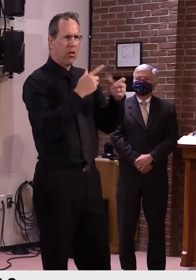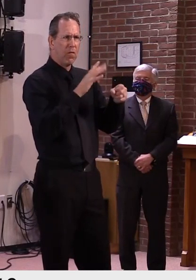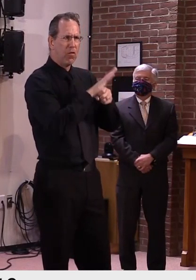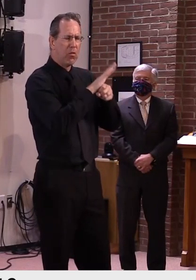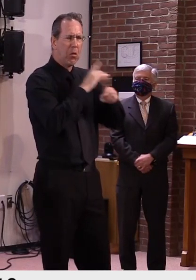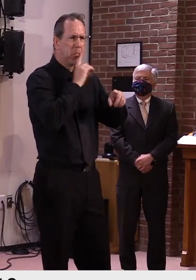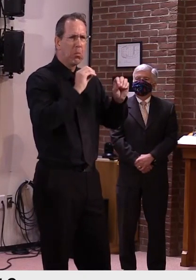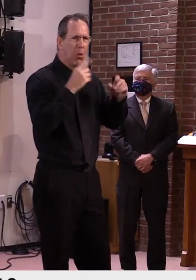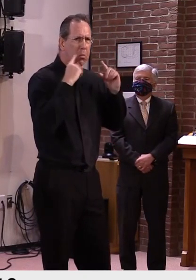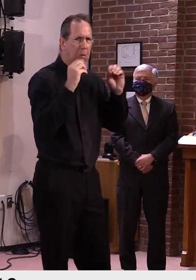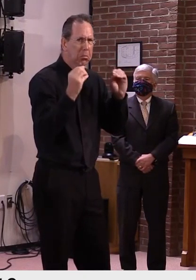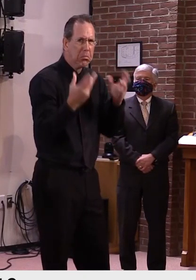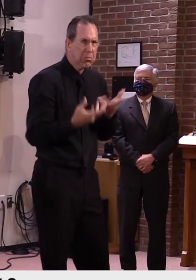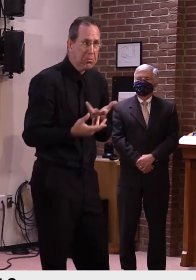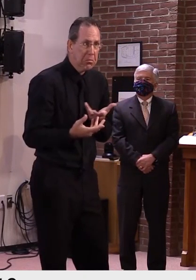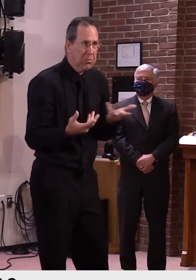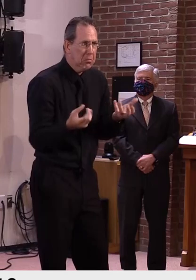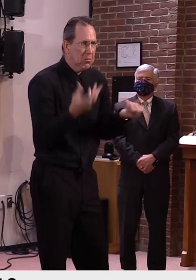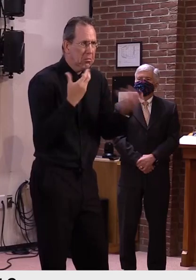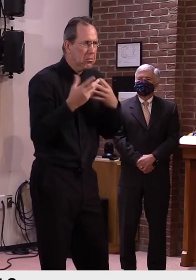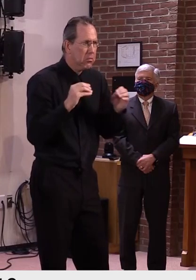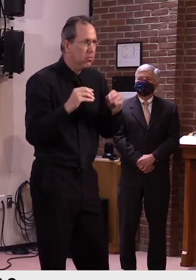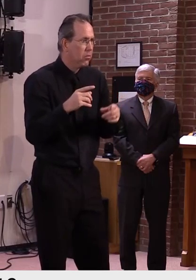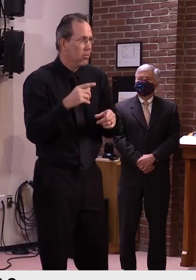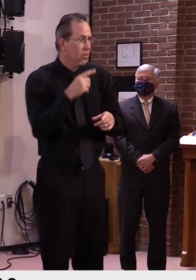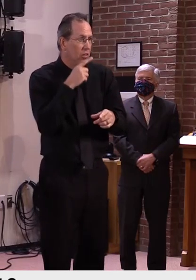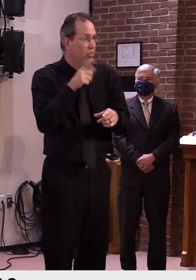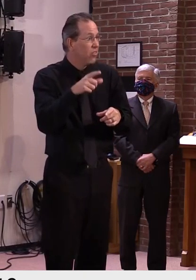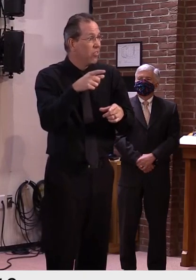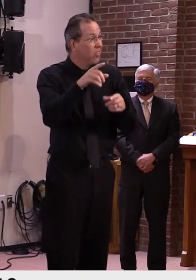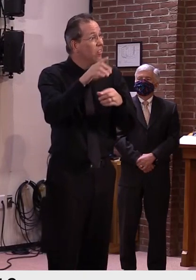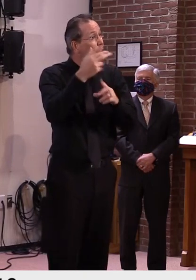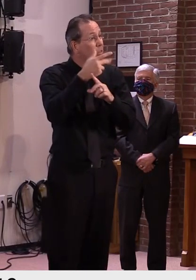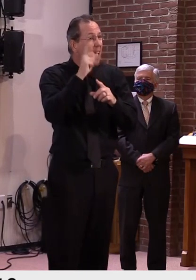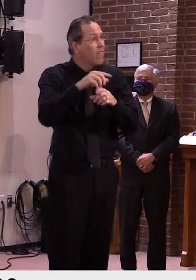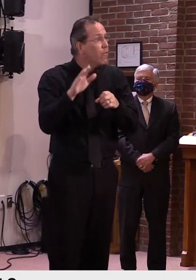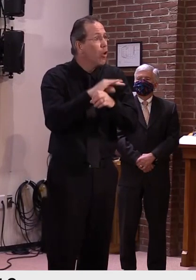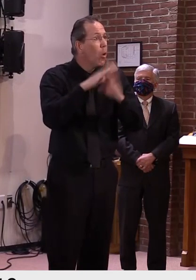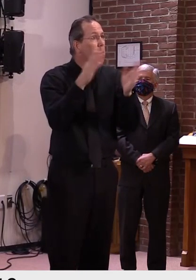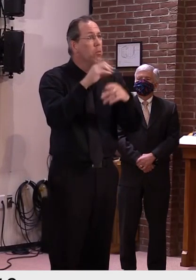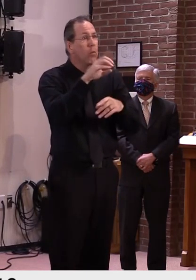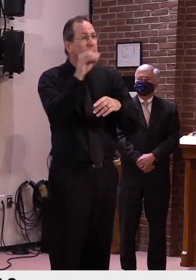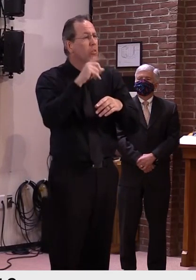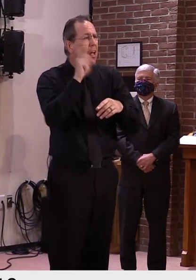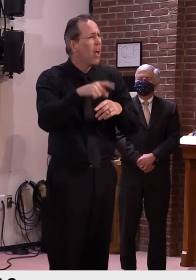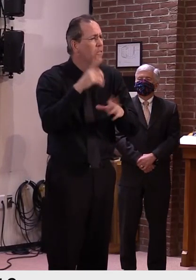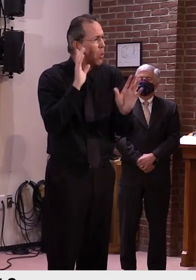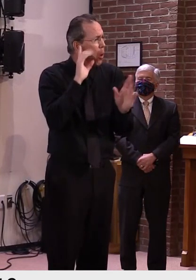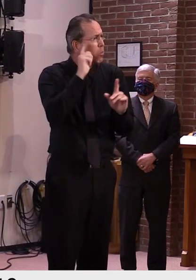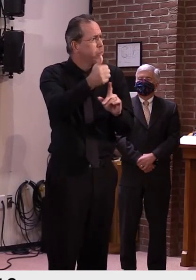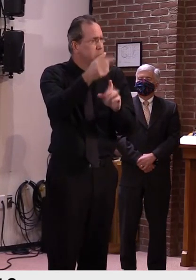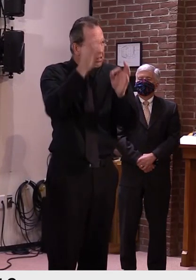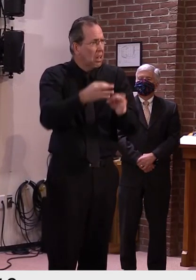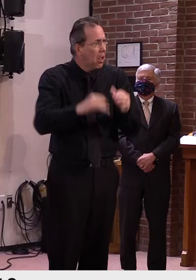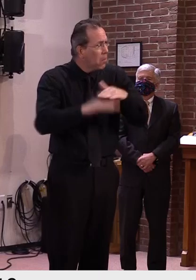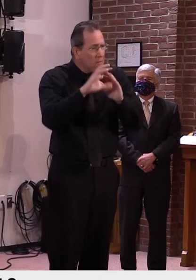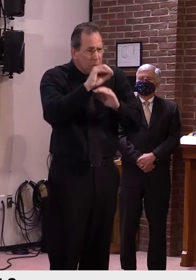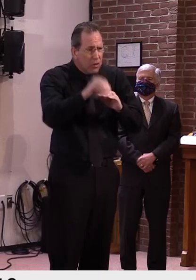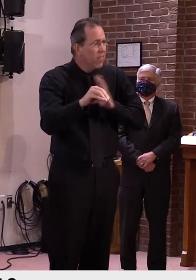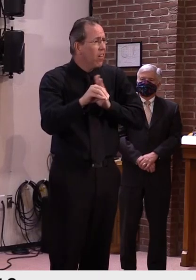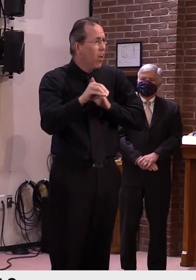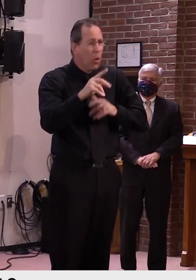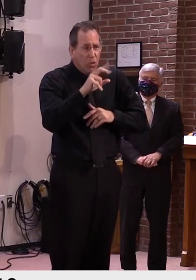concern for the hospitality sector. As you probably know, that's why we put forth a